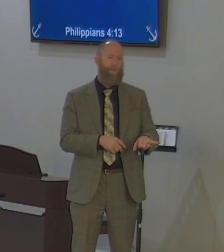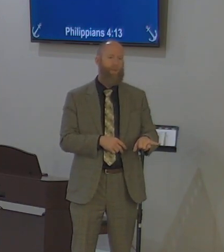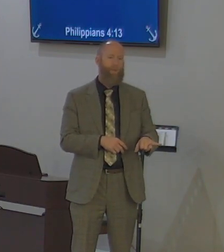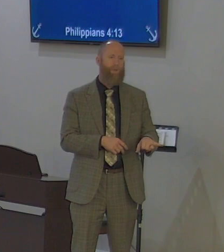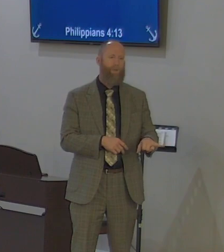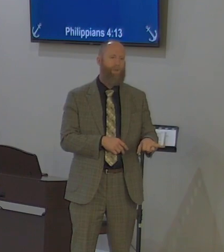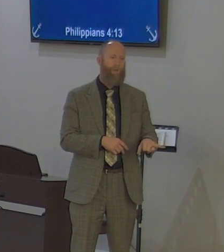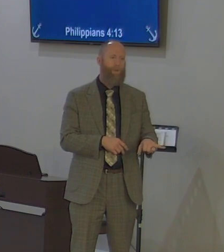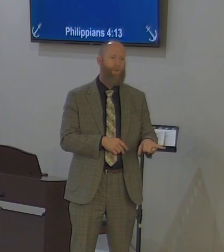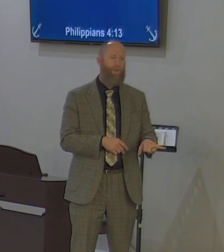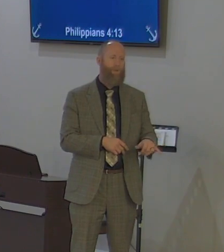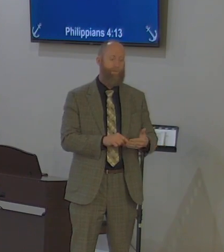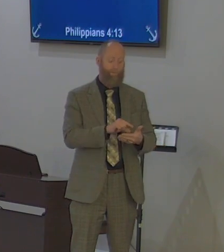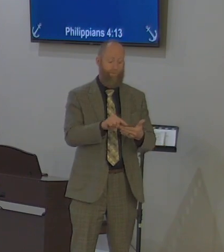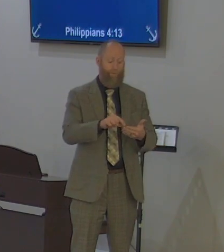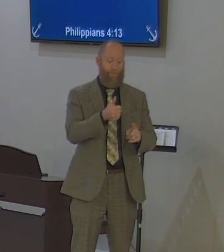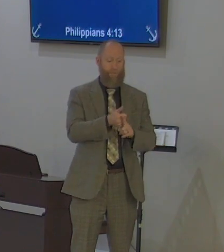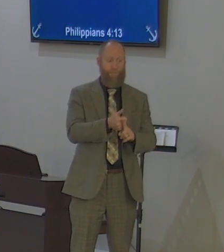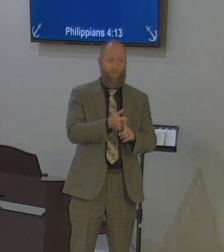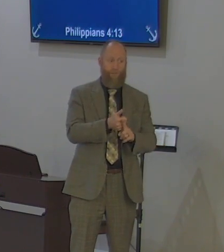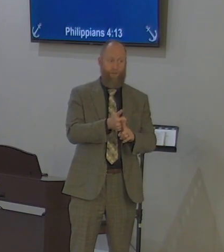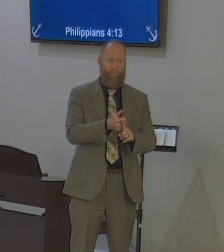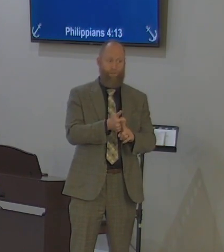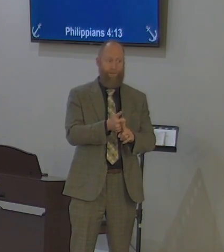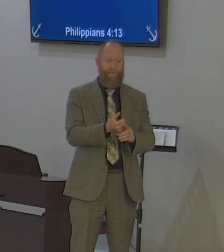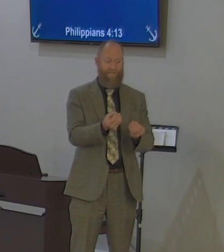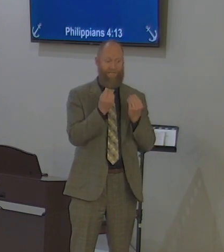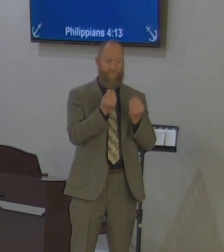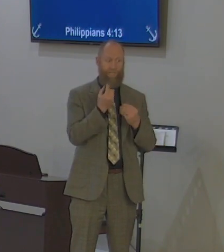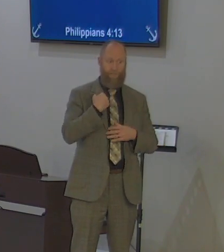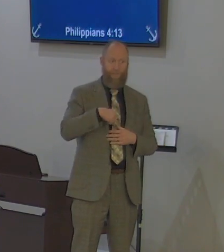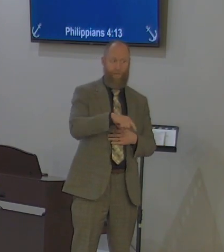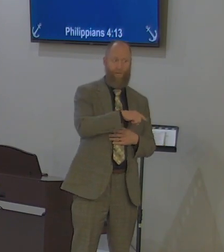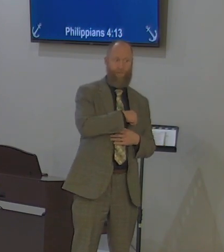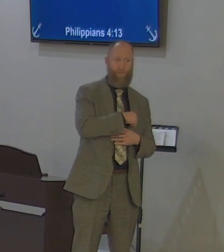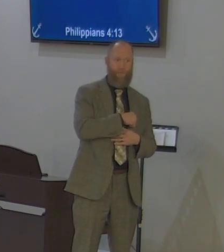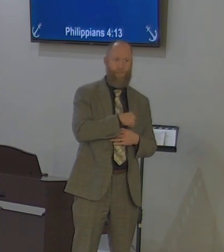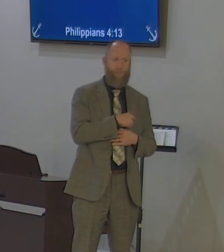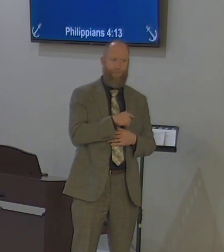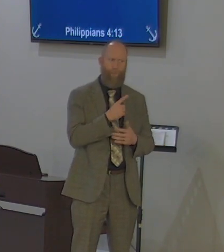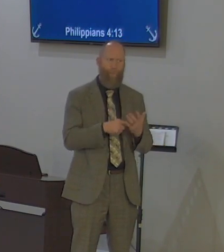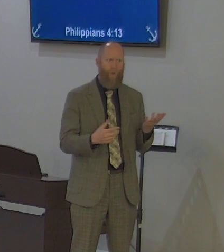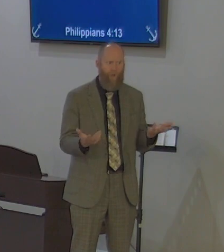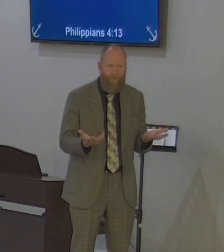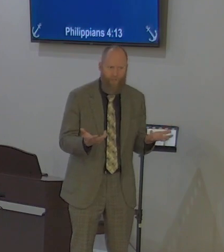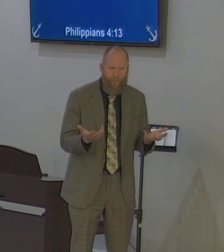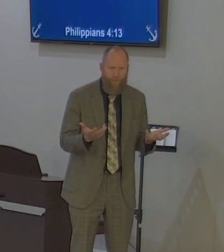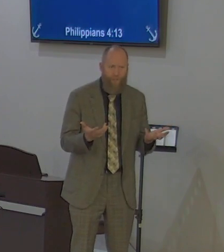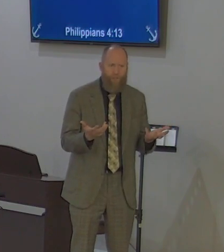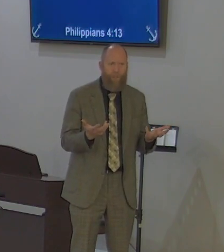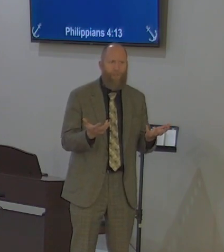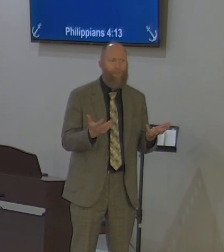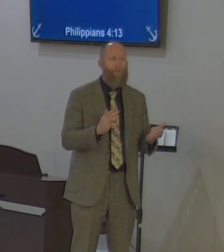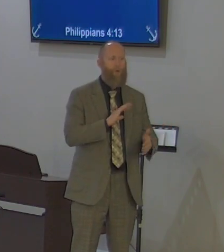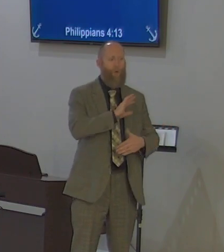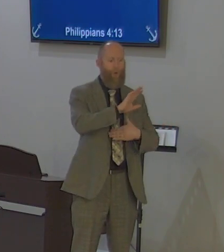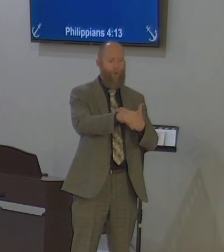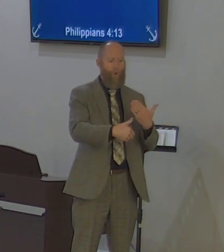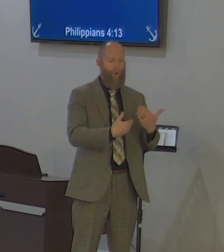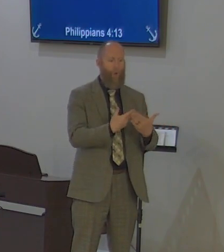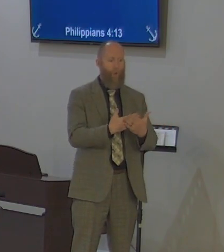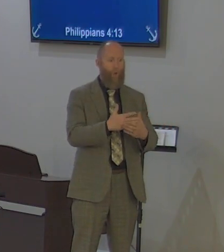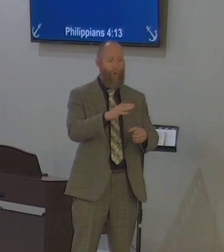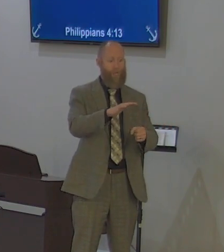ready? You need to get this. The lesson that Paul learned was this lesson, that the all-sufficient